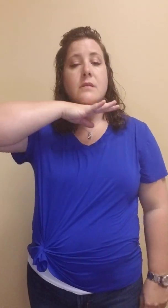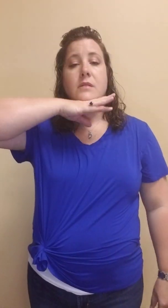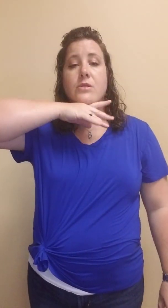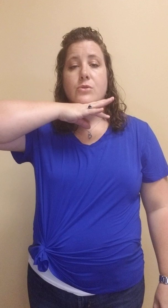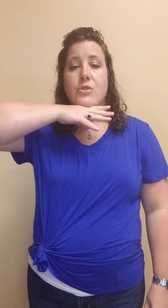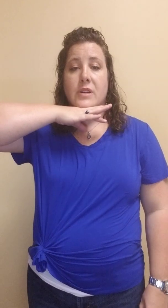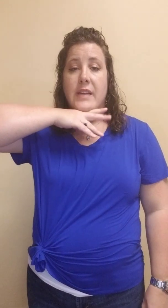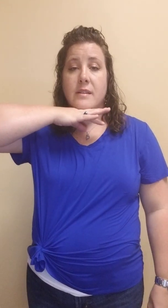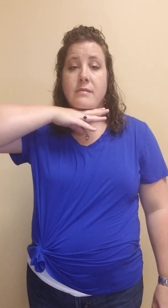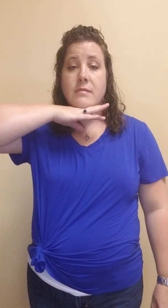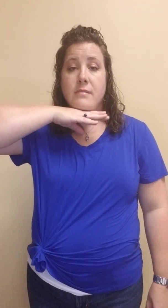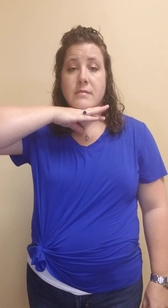Dirty,